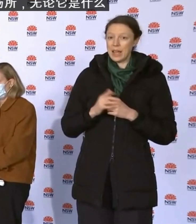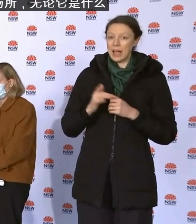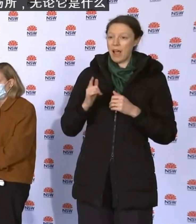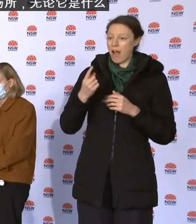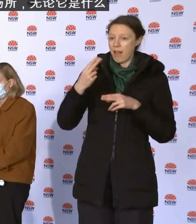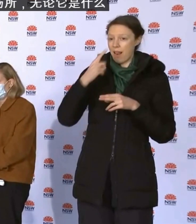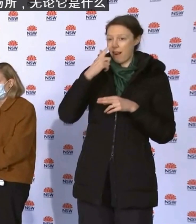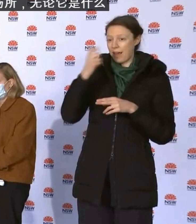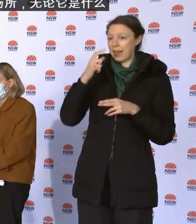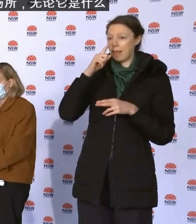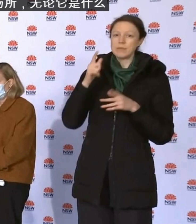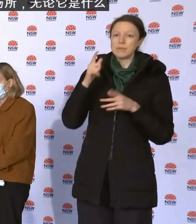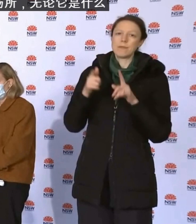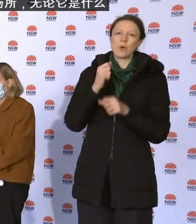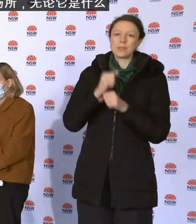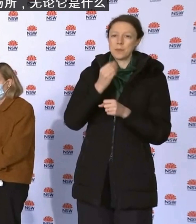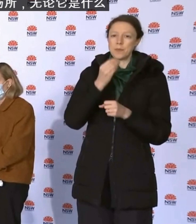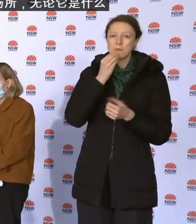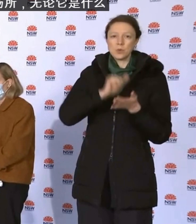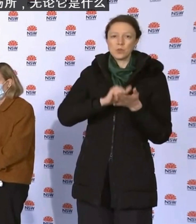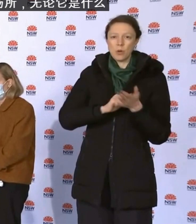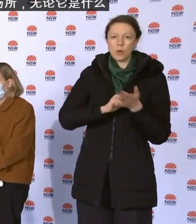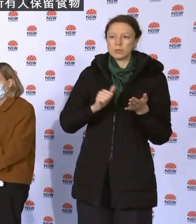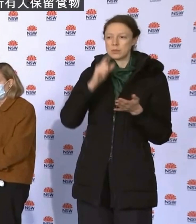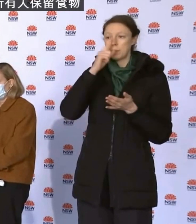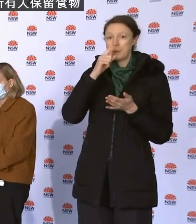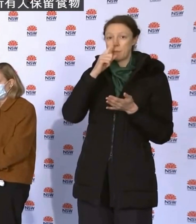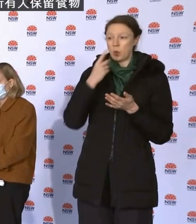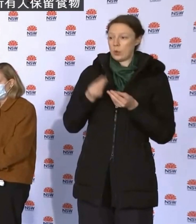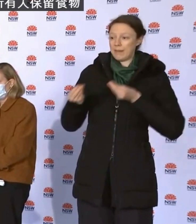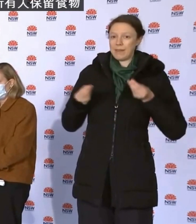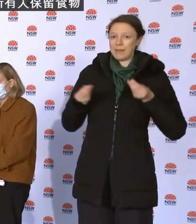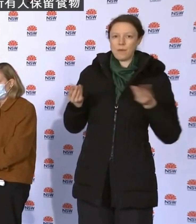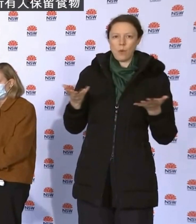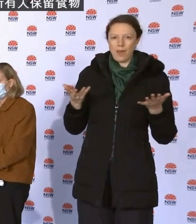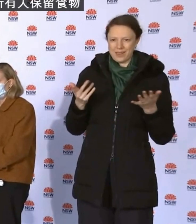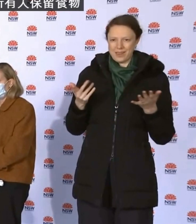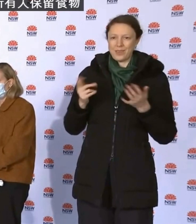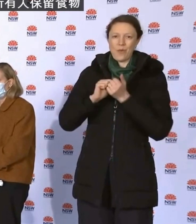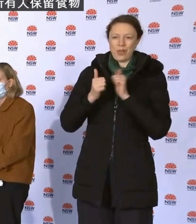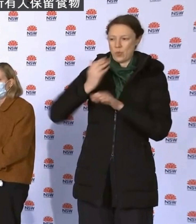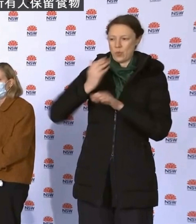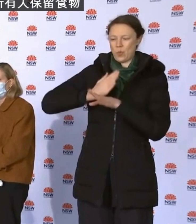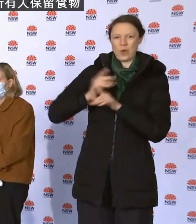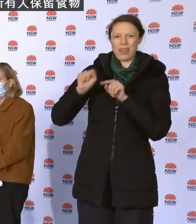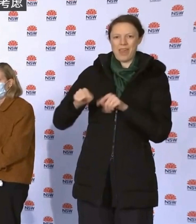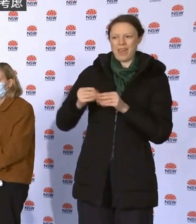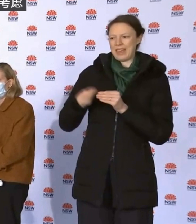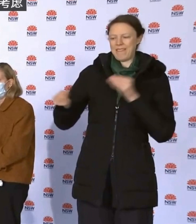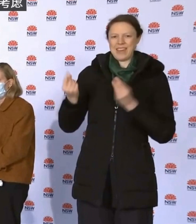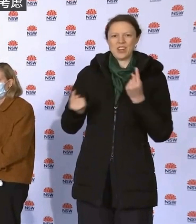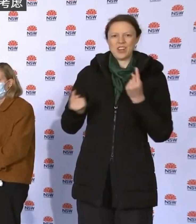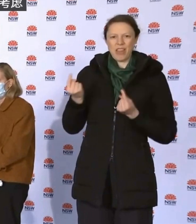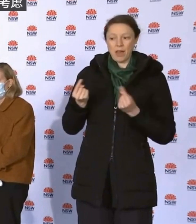out quickly, but we just ask every workplace, no matter what it is, and a lot of them have to go ahead to keep food on the table for all of us.